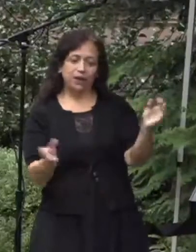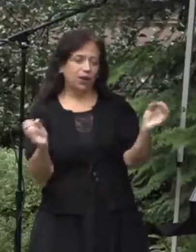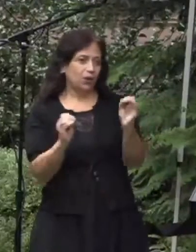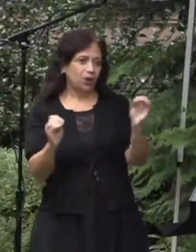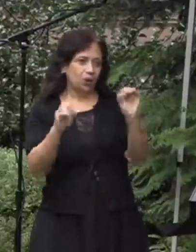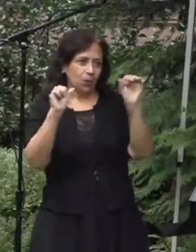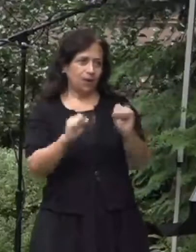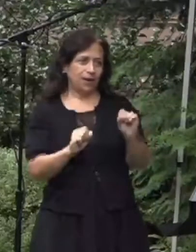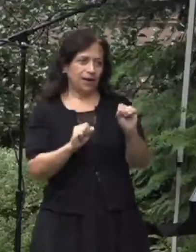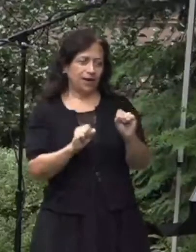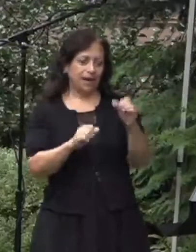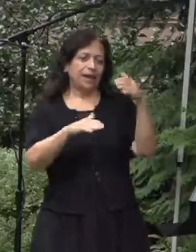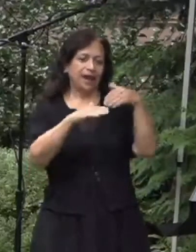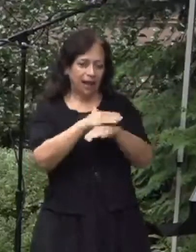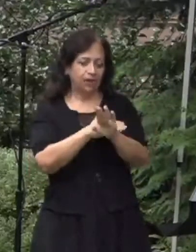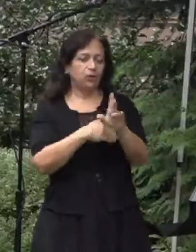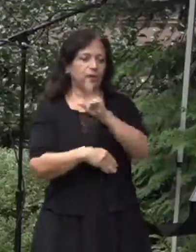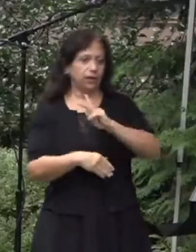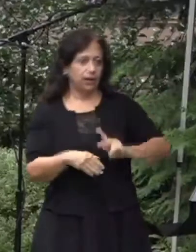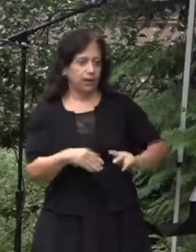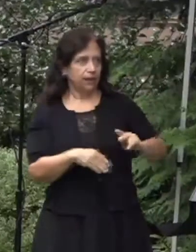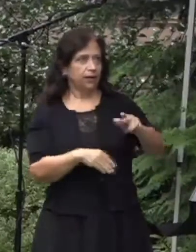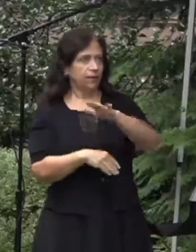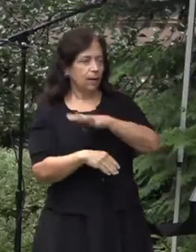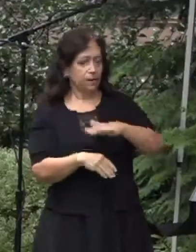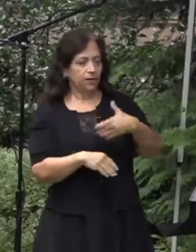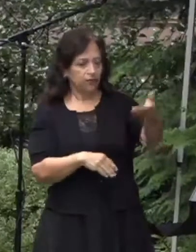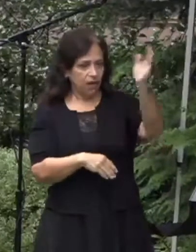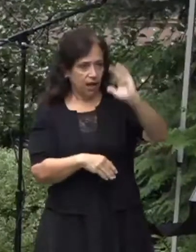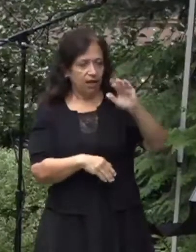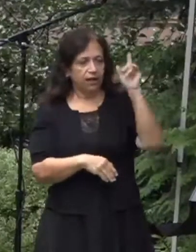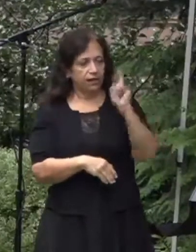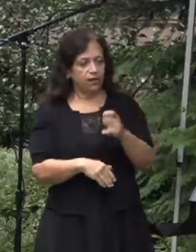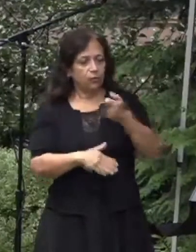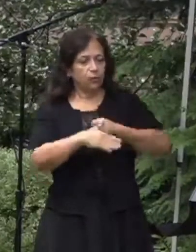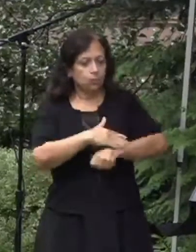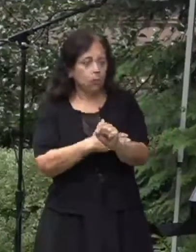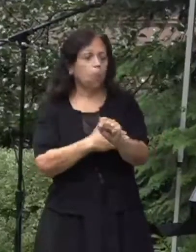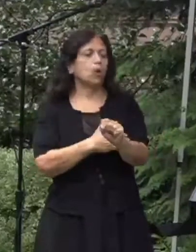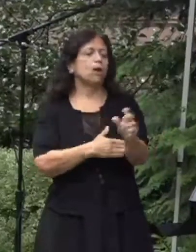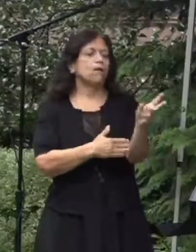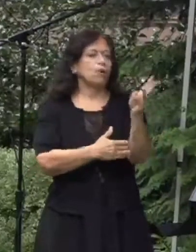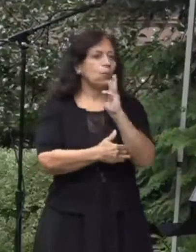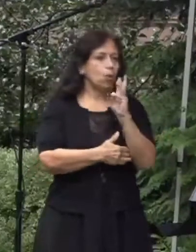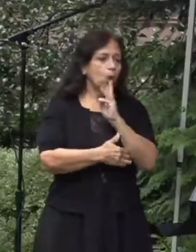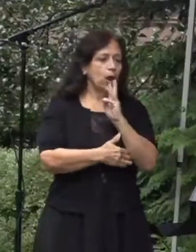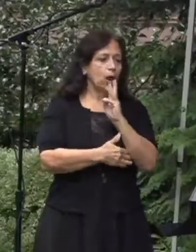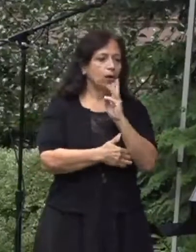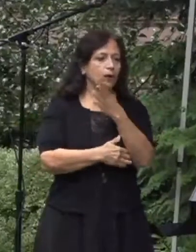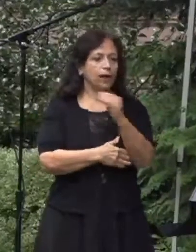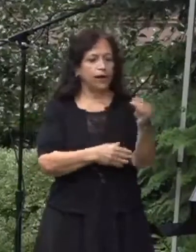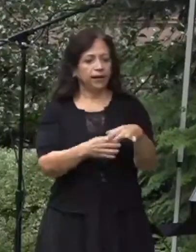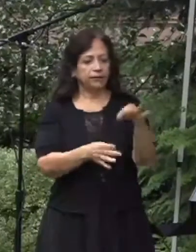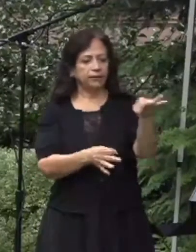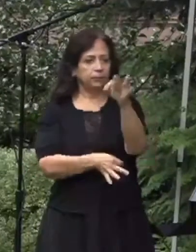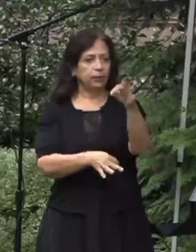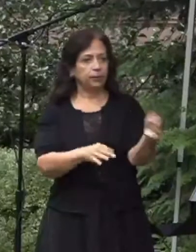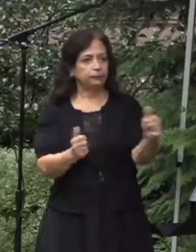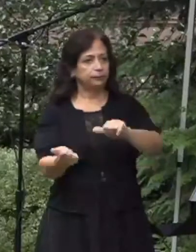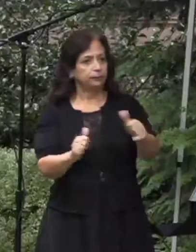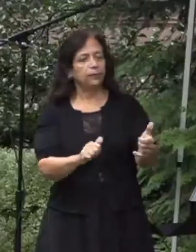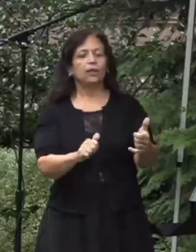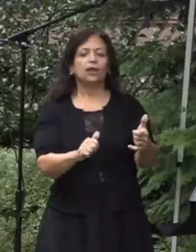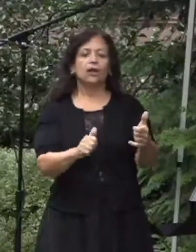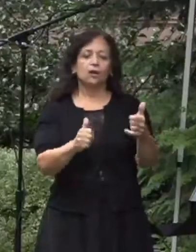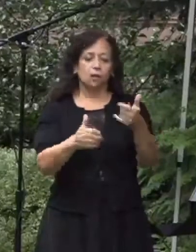can enter the kingdom of God without being born of water and spirit. What is born